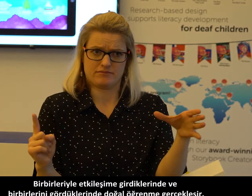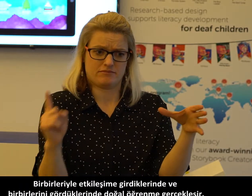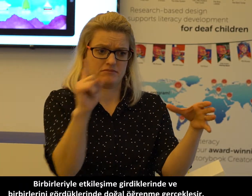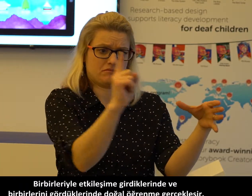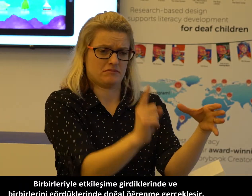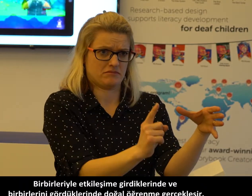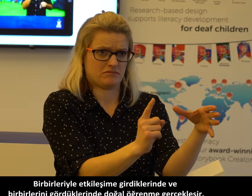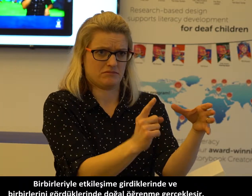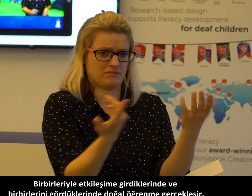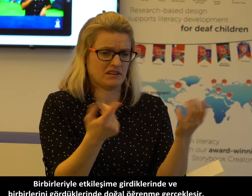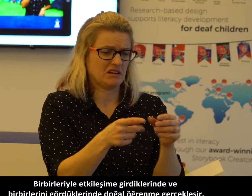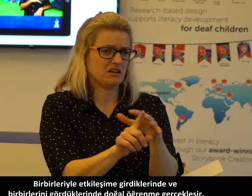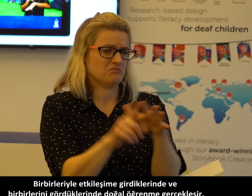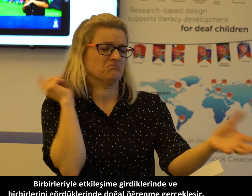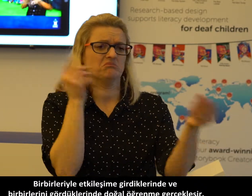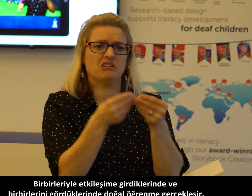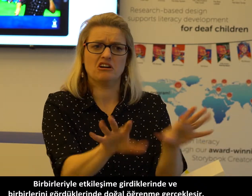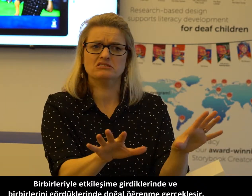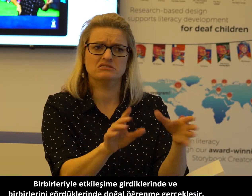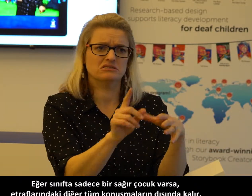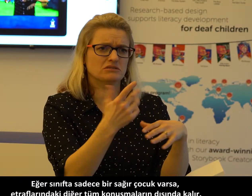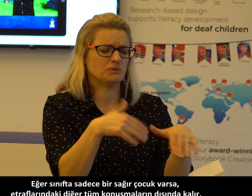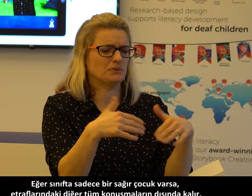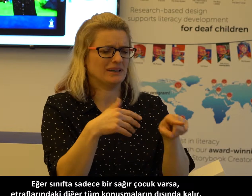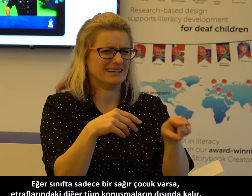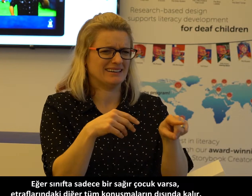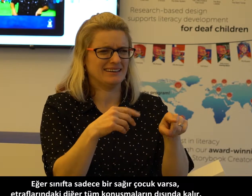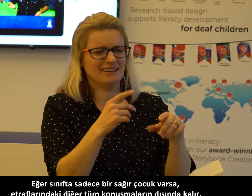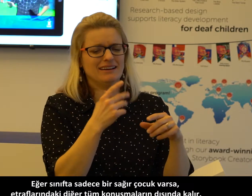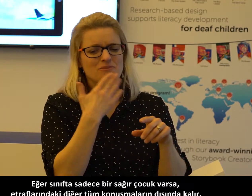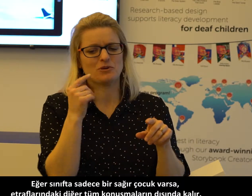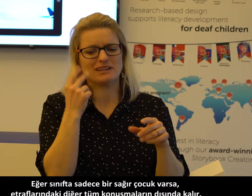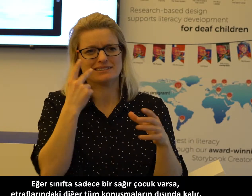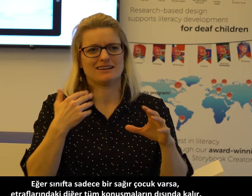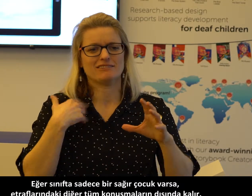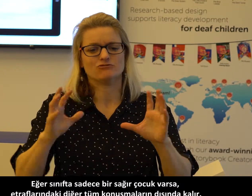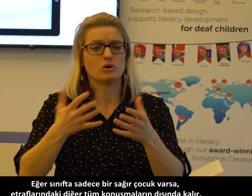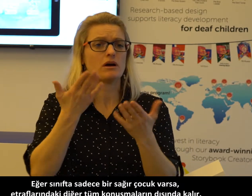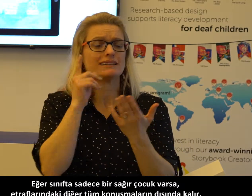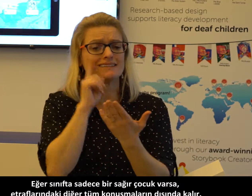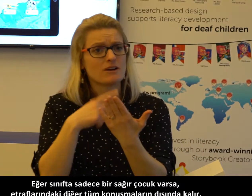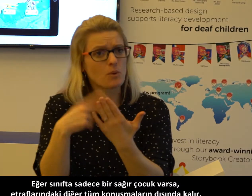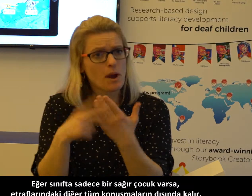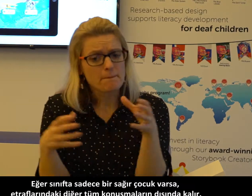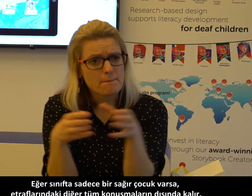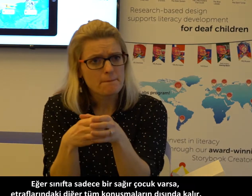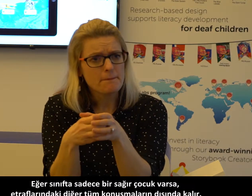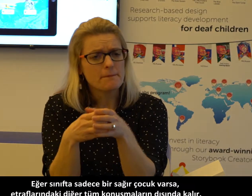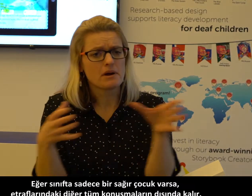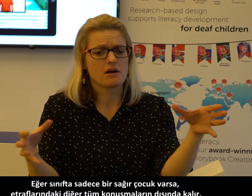other and how they're interacting and what language they're using. If there's only one deaf child in the classroom, very often they are left out of all of the